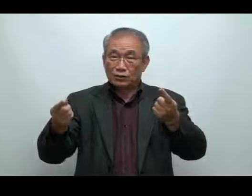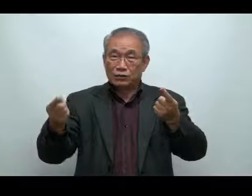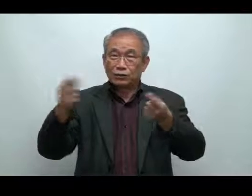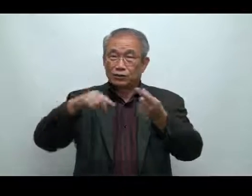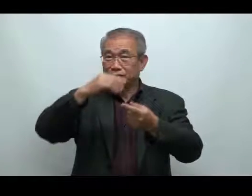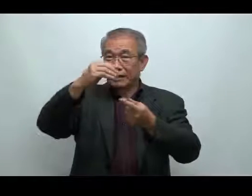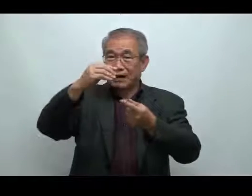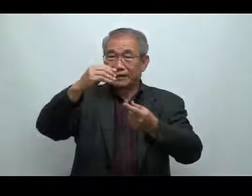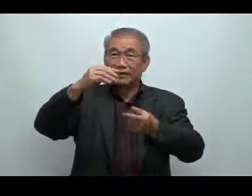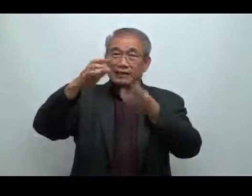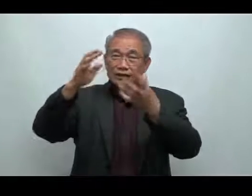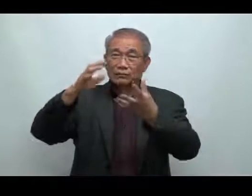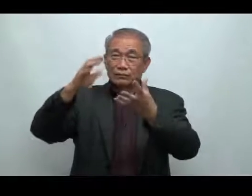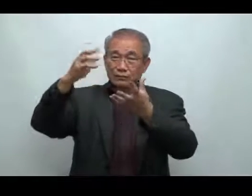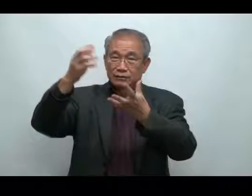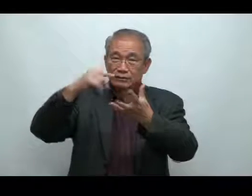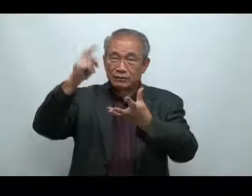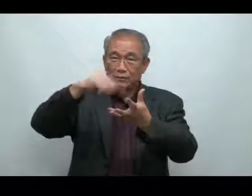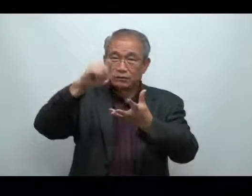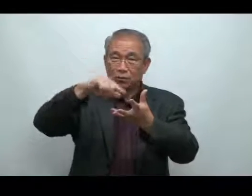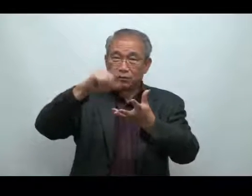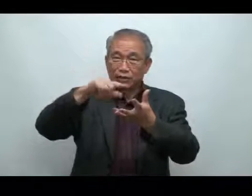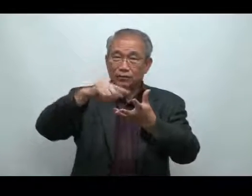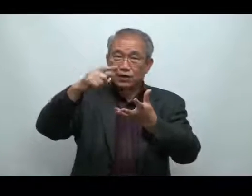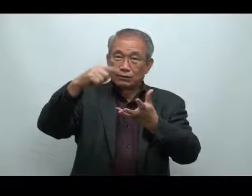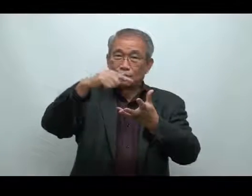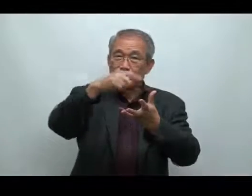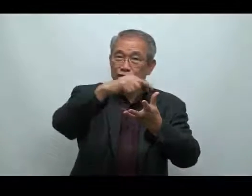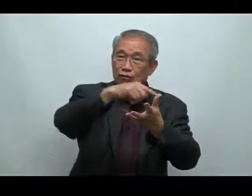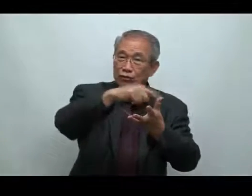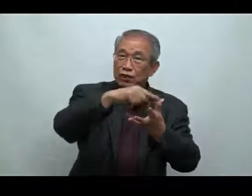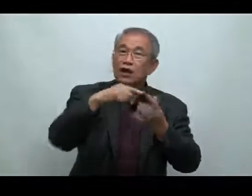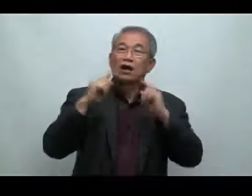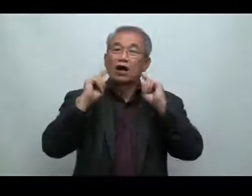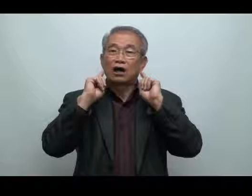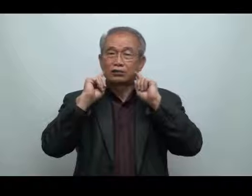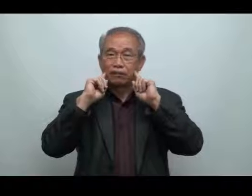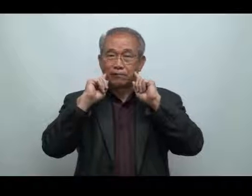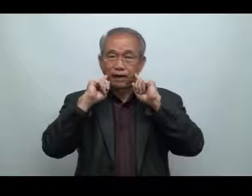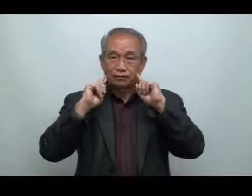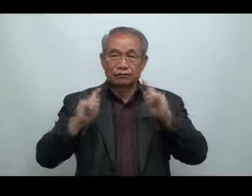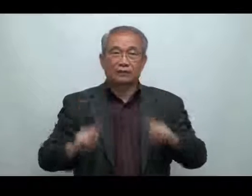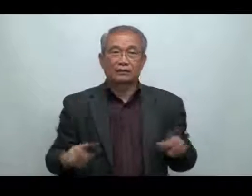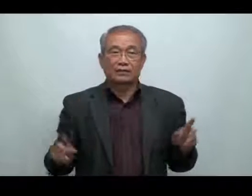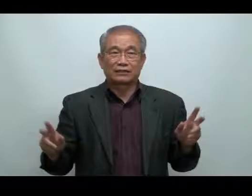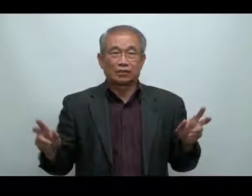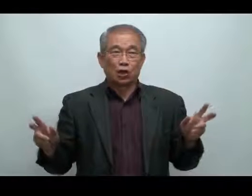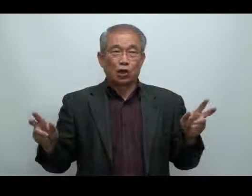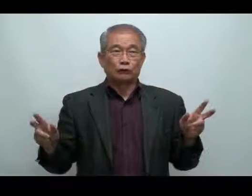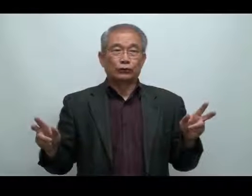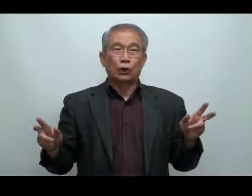because yo is a little higher. It will in the low range it will reach to the soft palate. So like this,